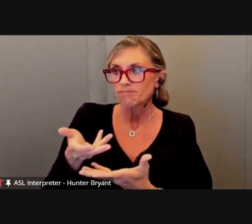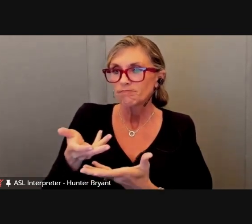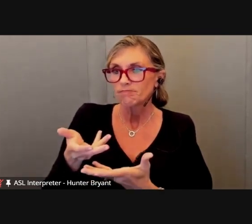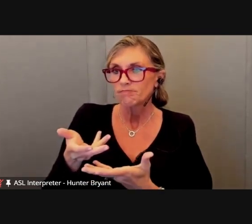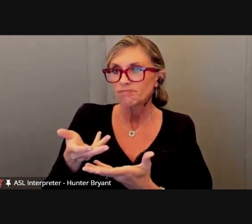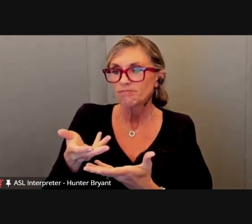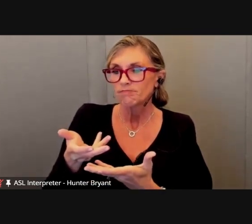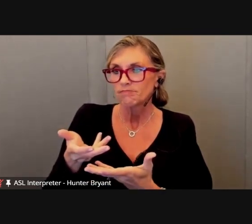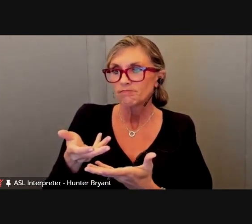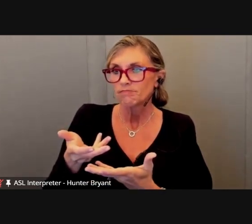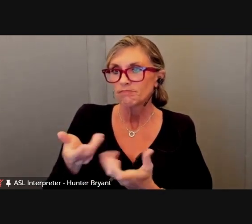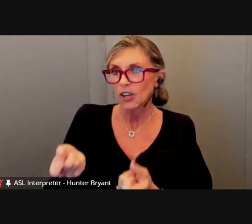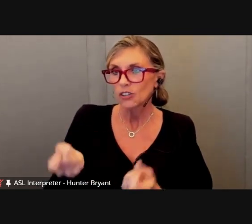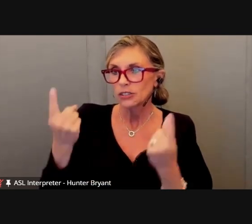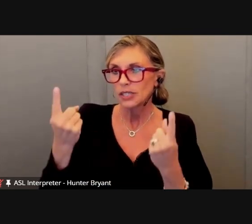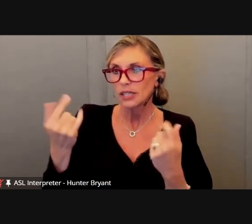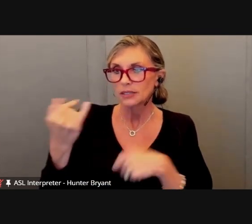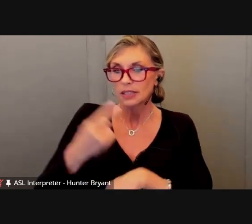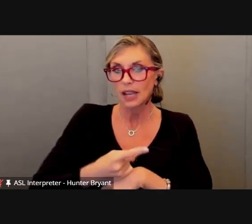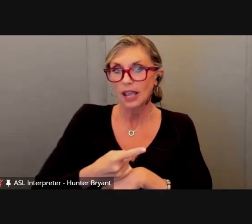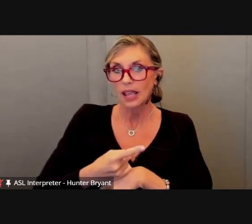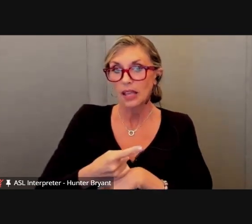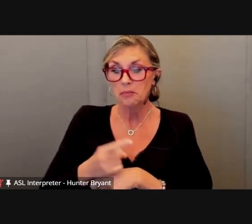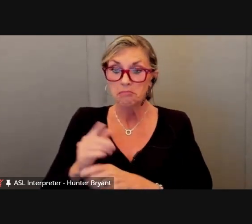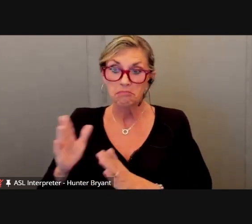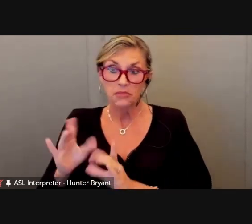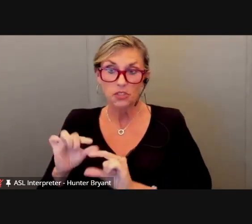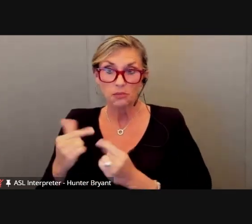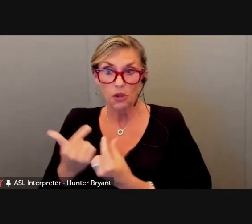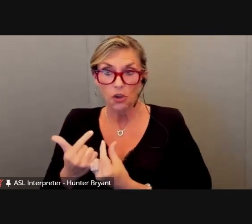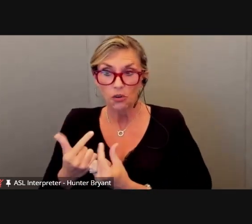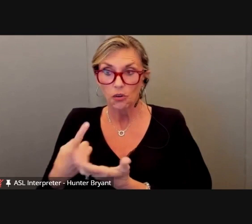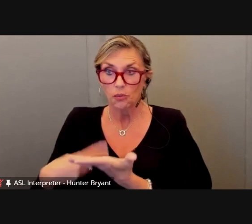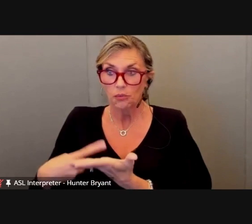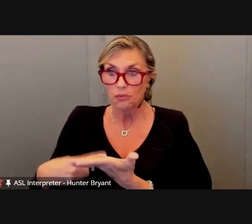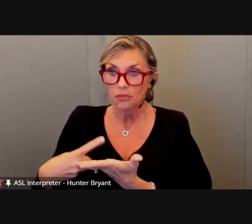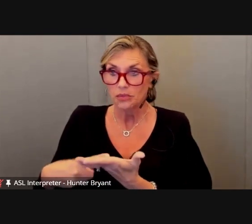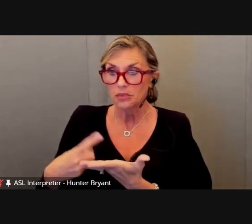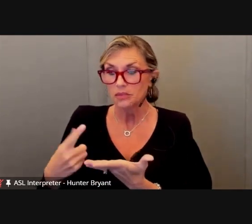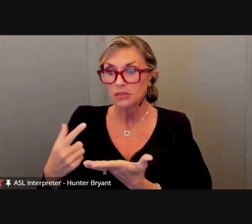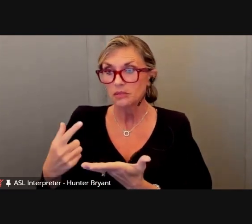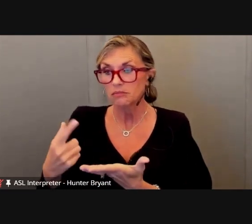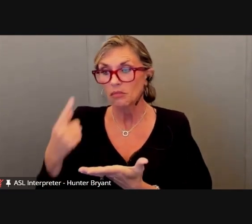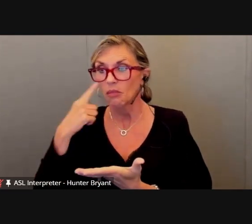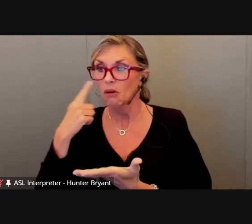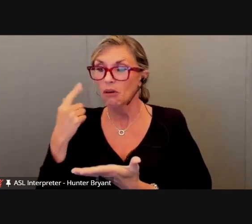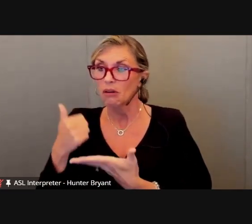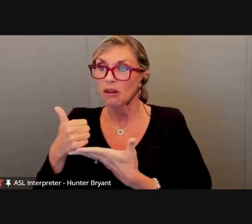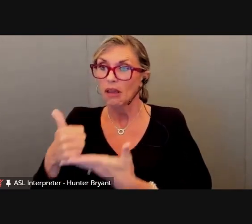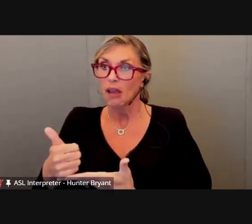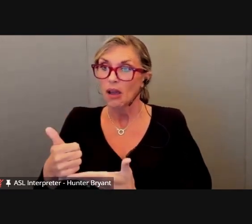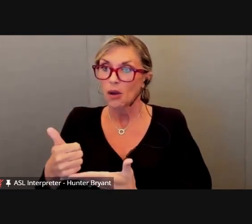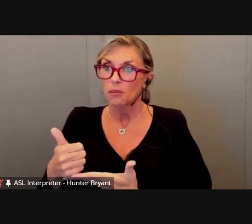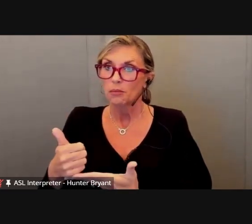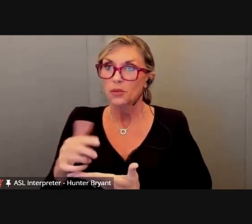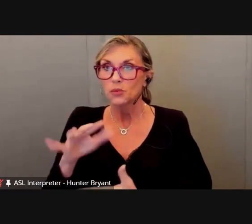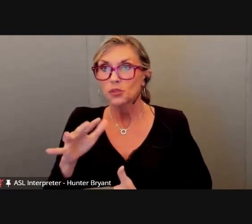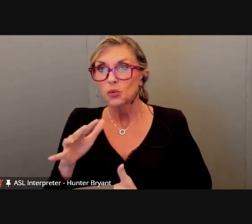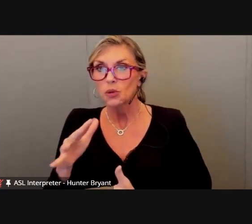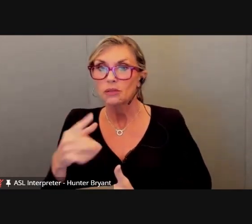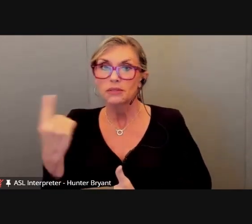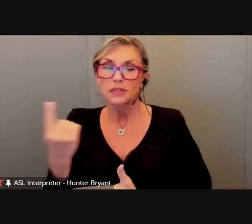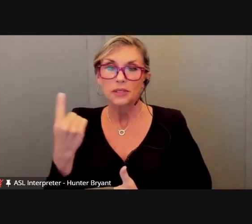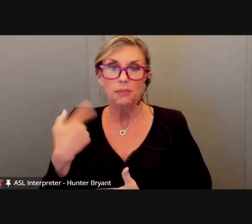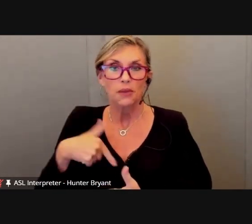think the small group I was in felt it was helpful. We didn't get very far on it, but it's sort of something that we could do, as